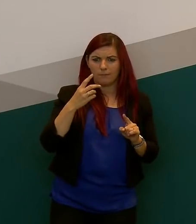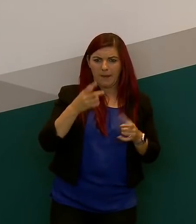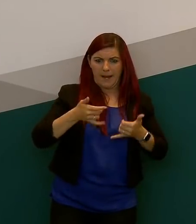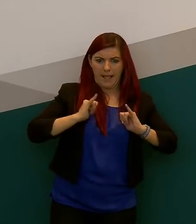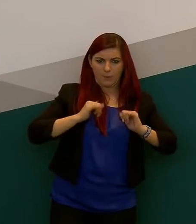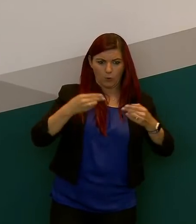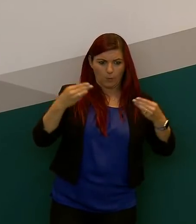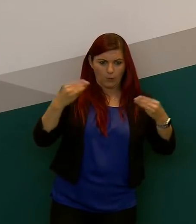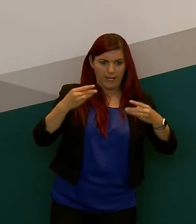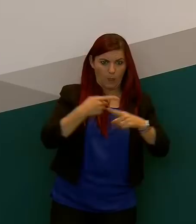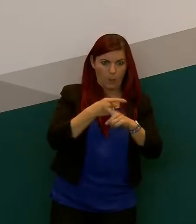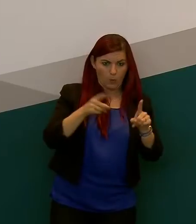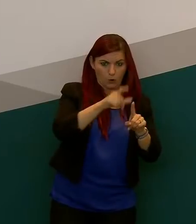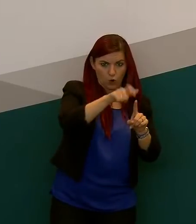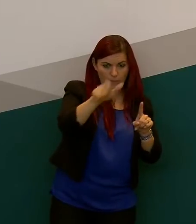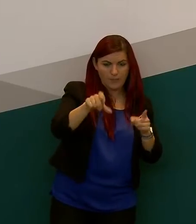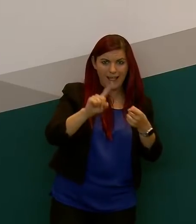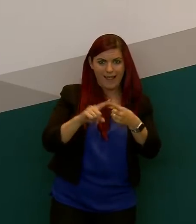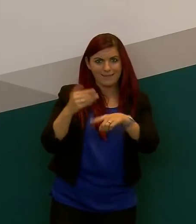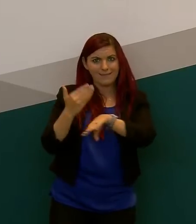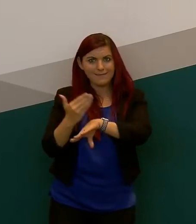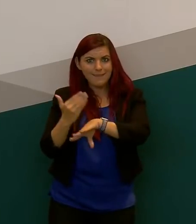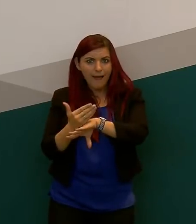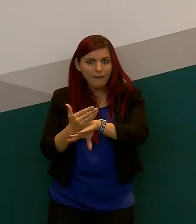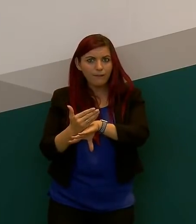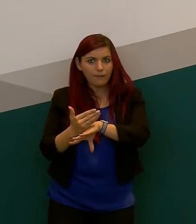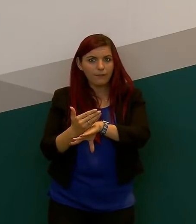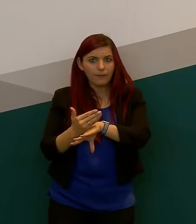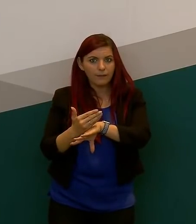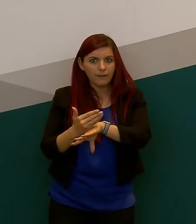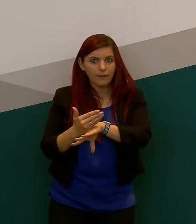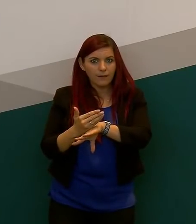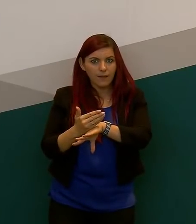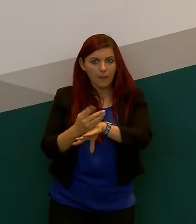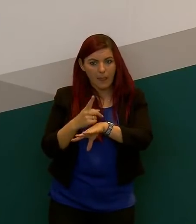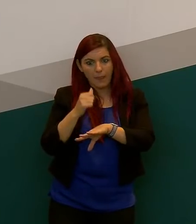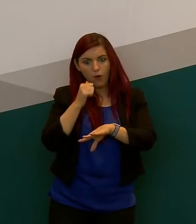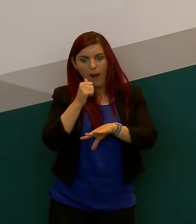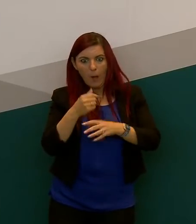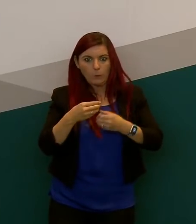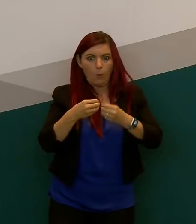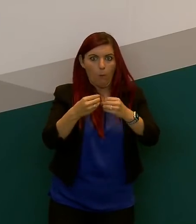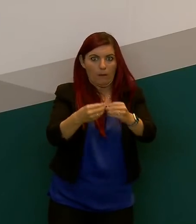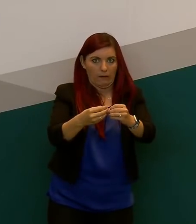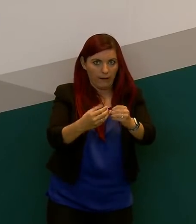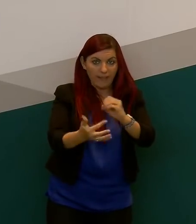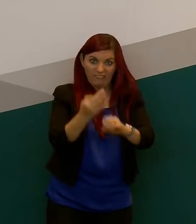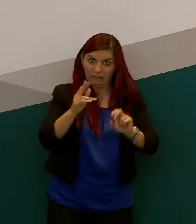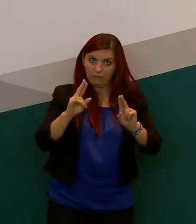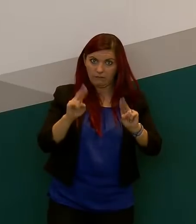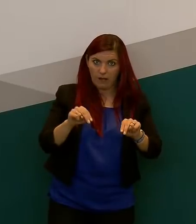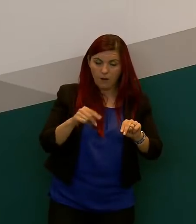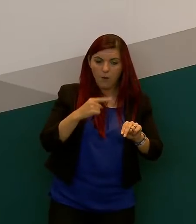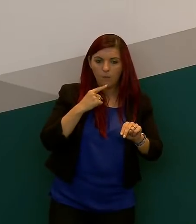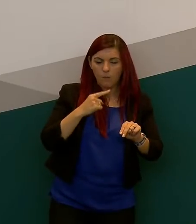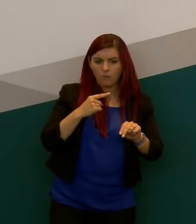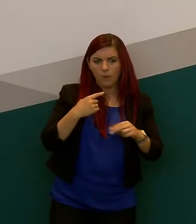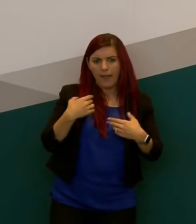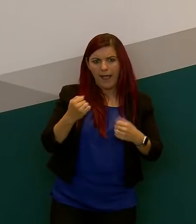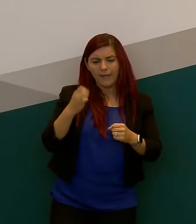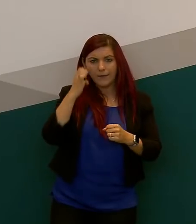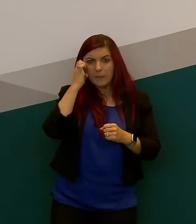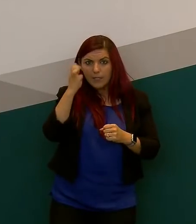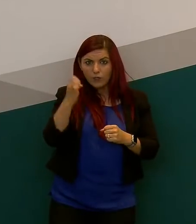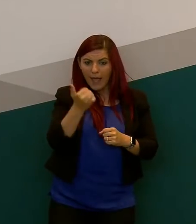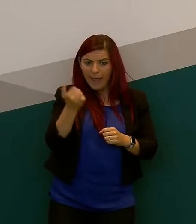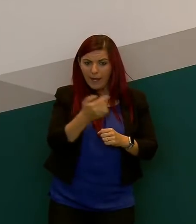and for the reason of protecting their staff, that those would be open. And I've expressed the view before that we would have an expectation that any